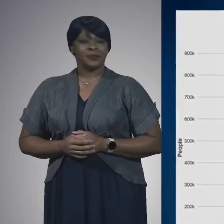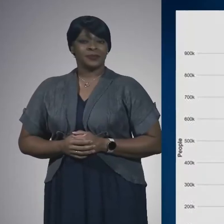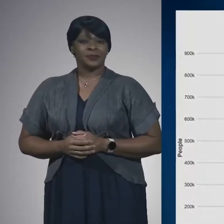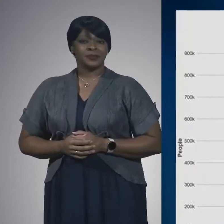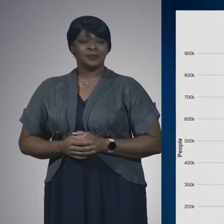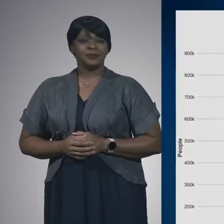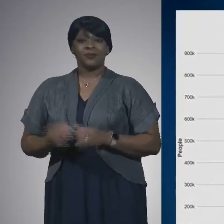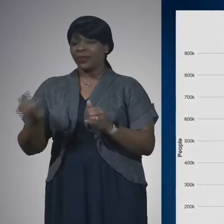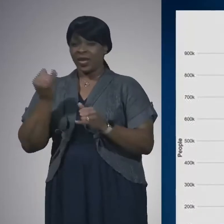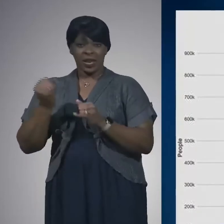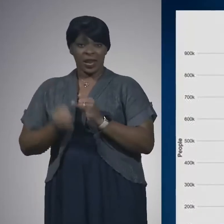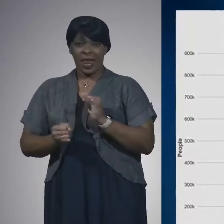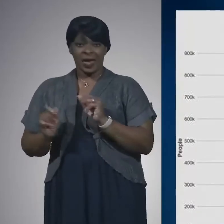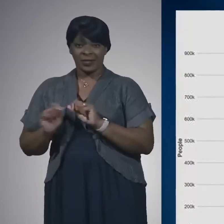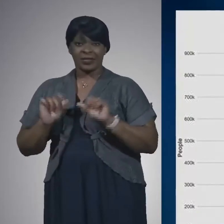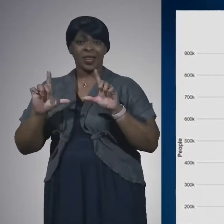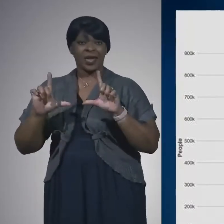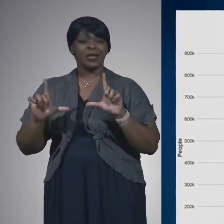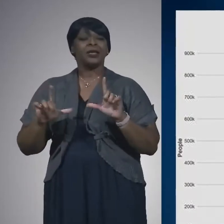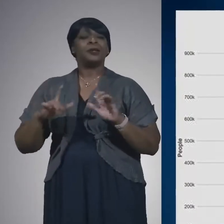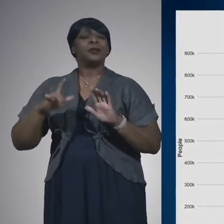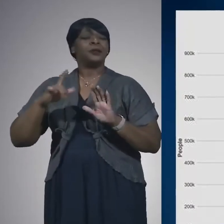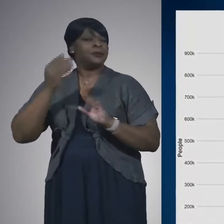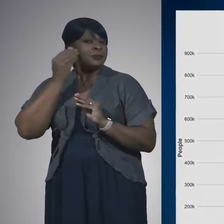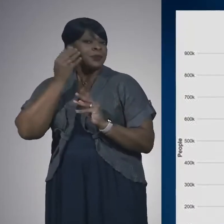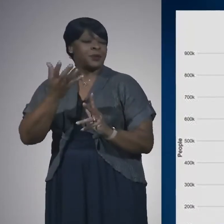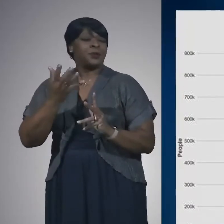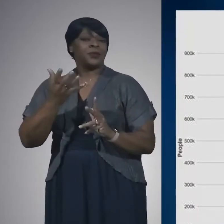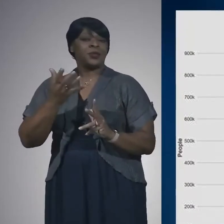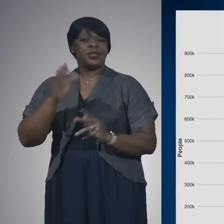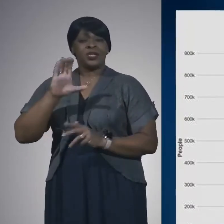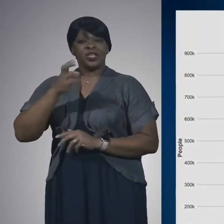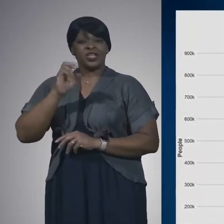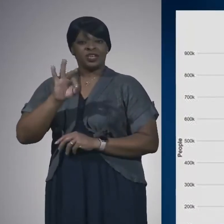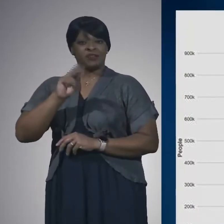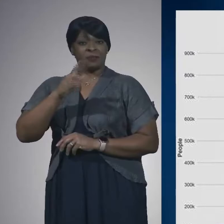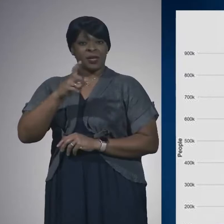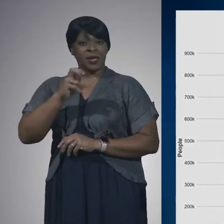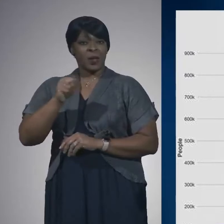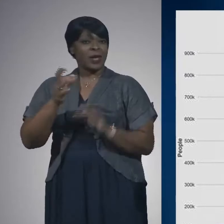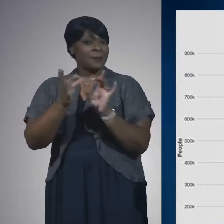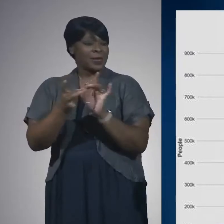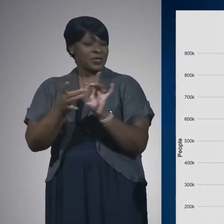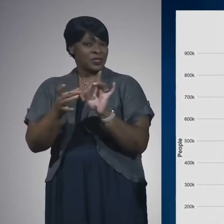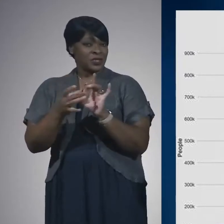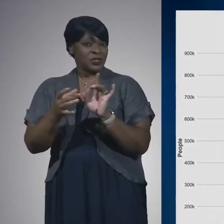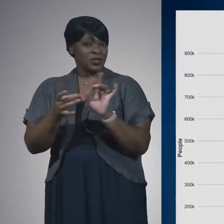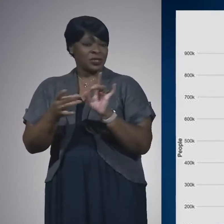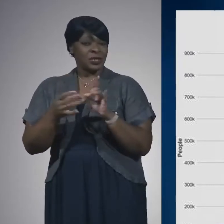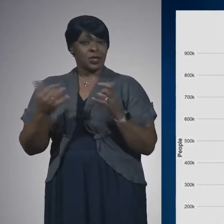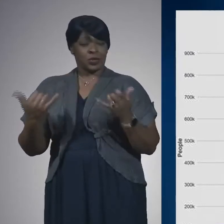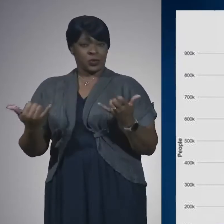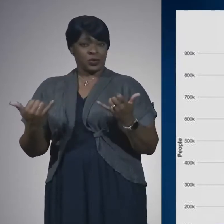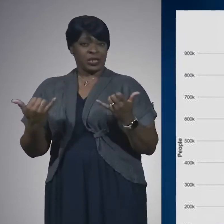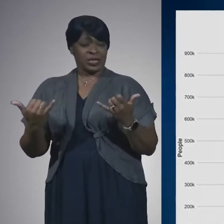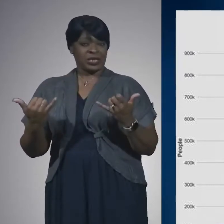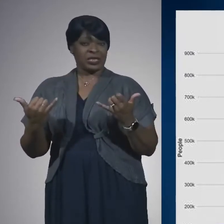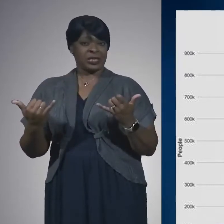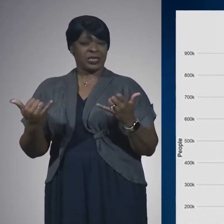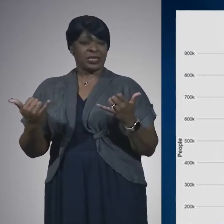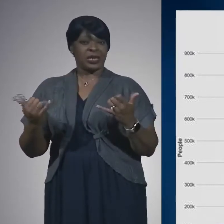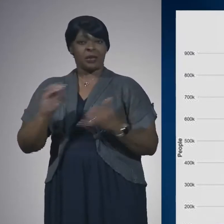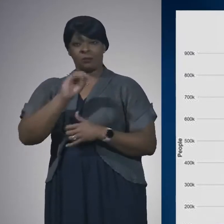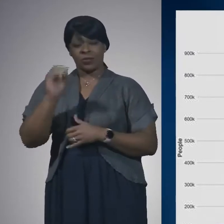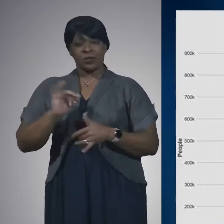On the last slide, please note, as Chief McGowen indicated, that right now, as a percent